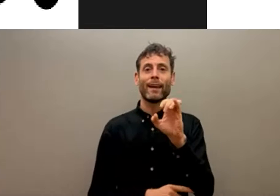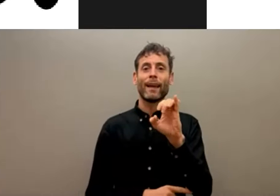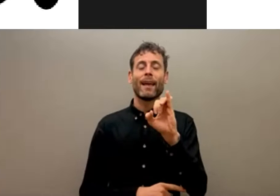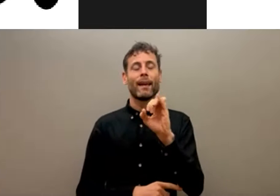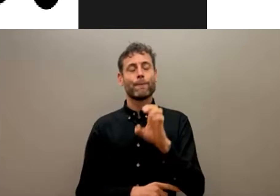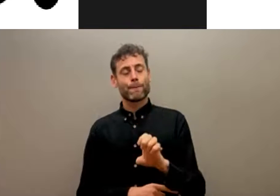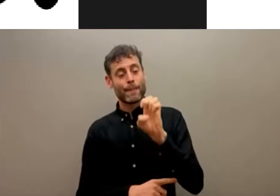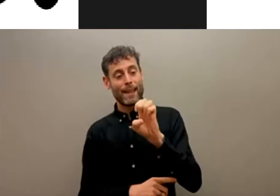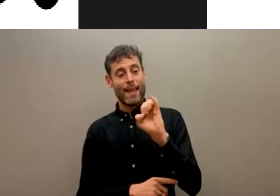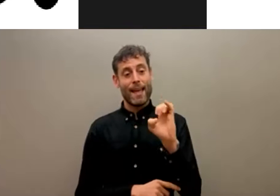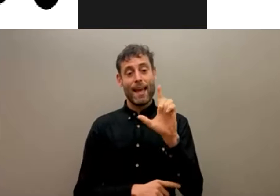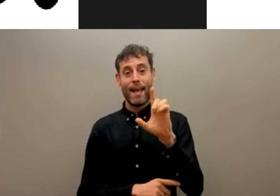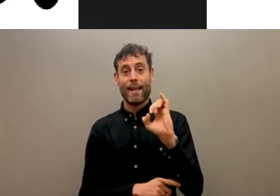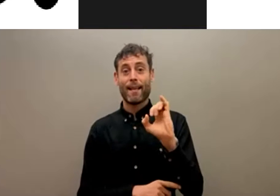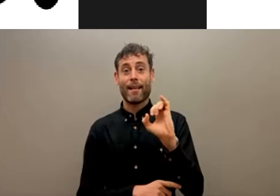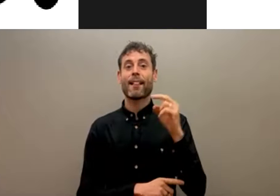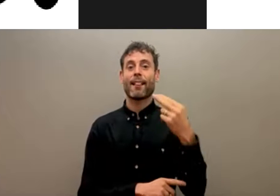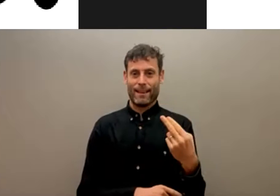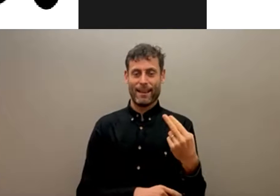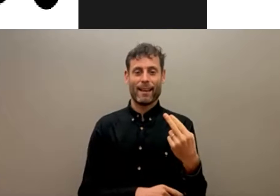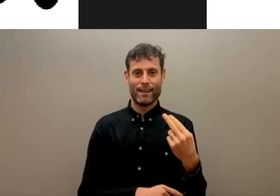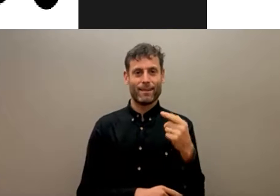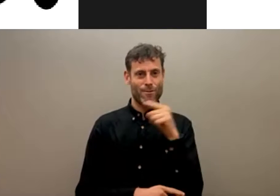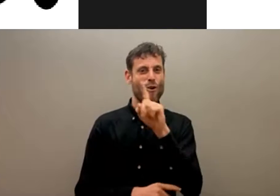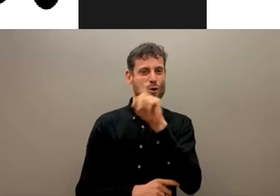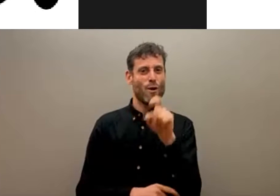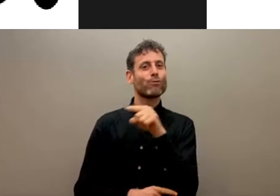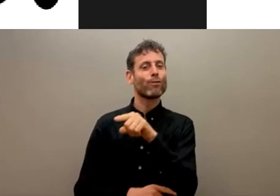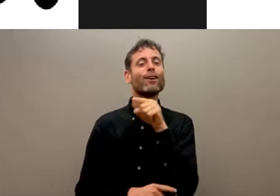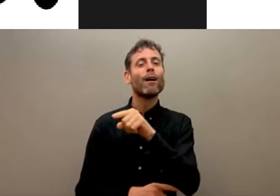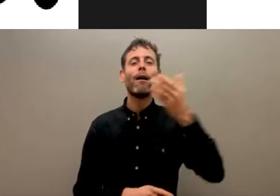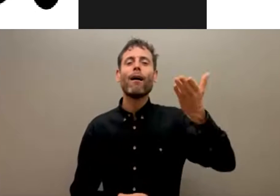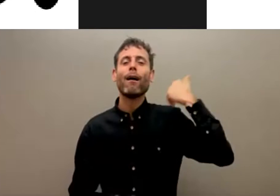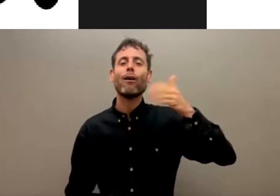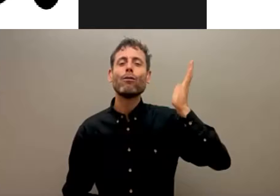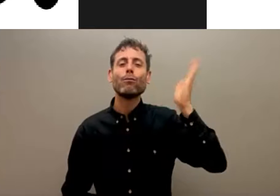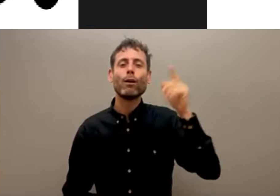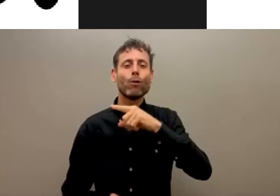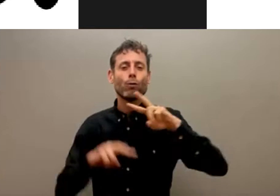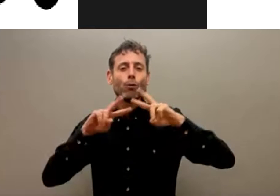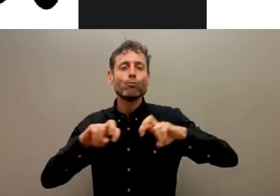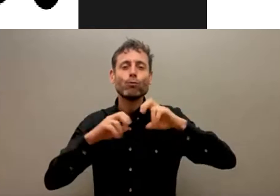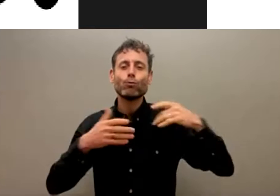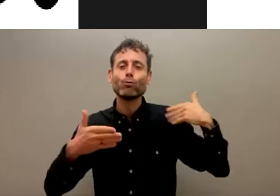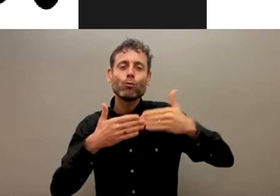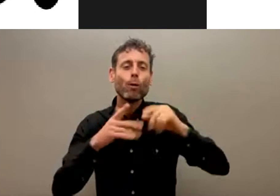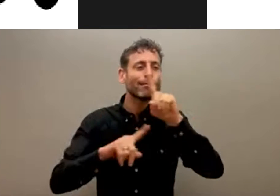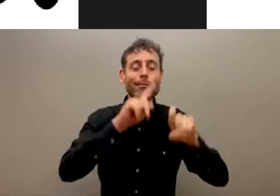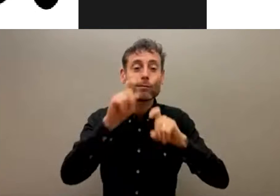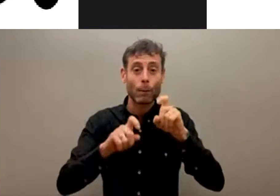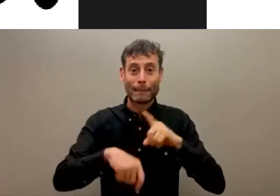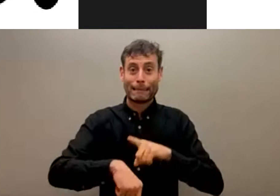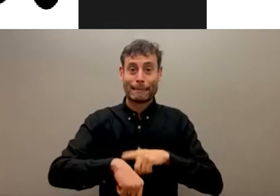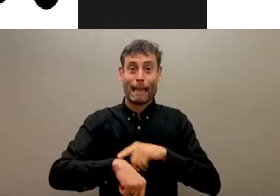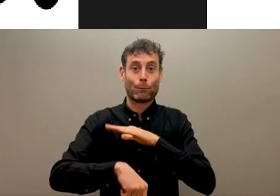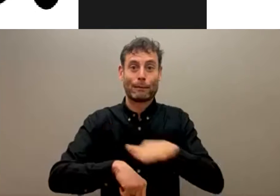I think Dr. Ailey, you were cut off a short bit. But so the question is basically,